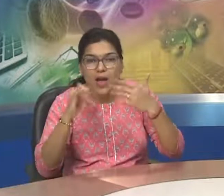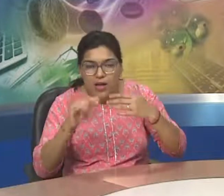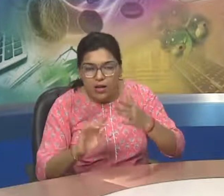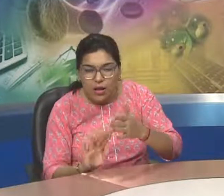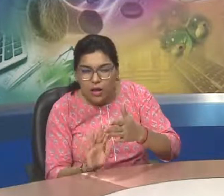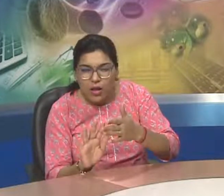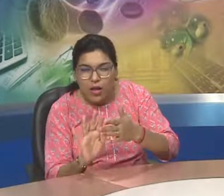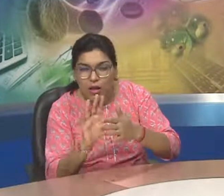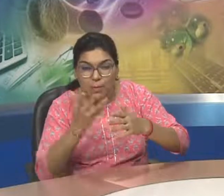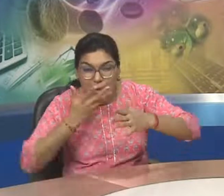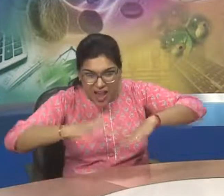and